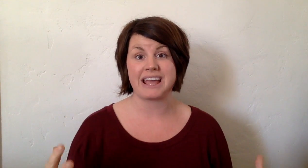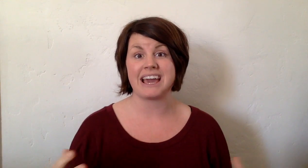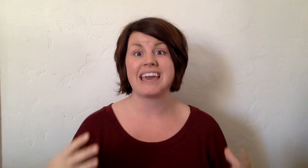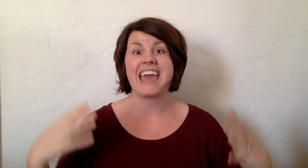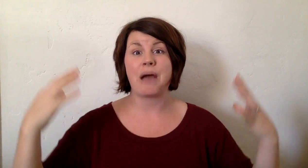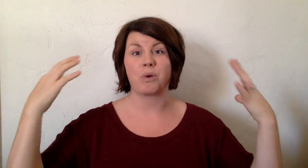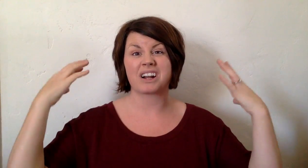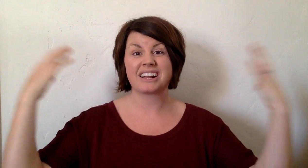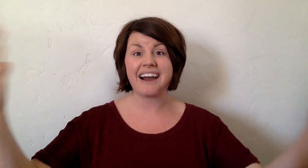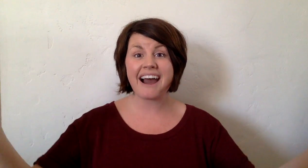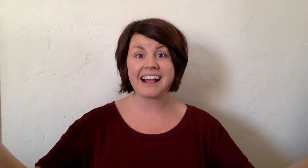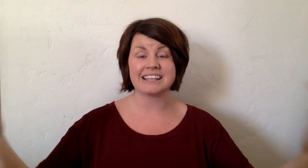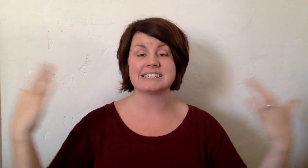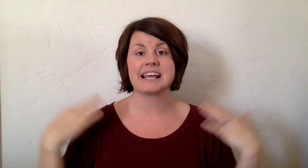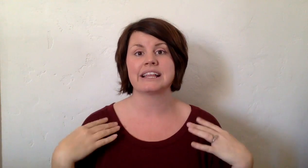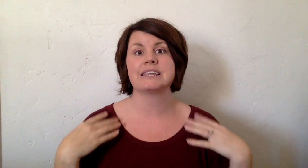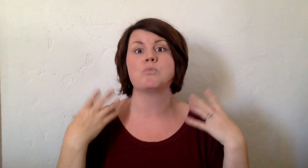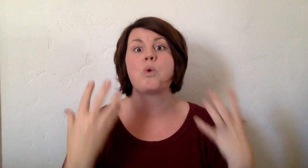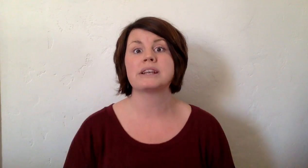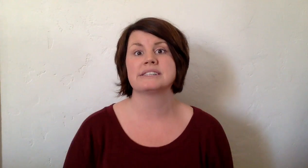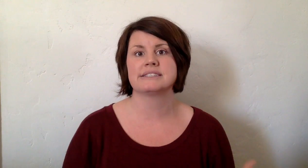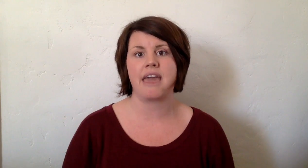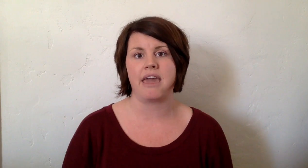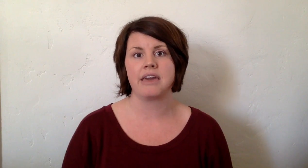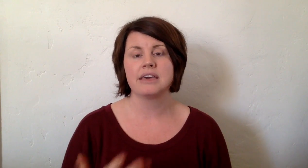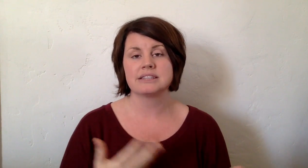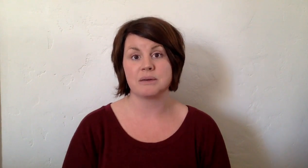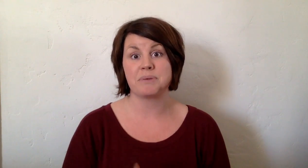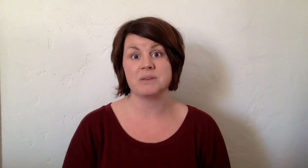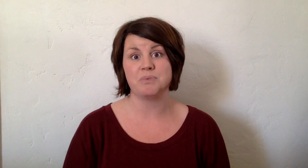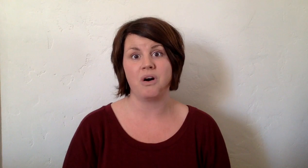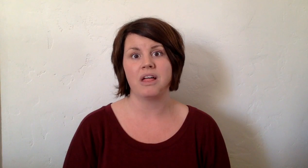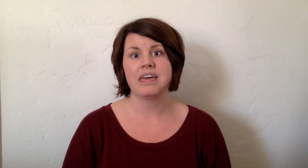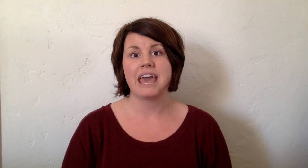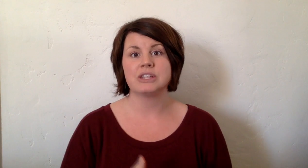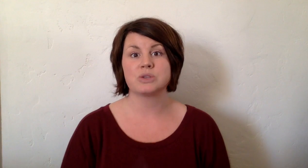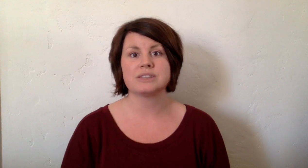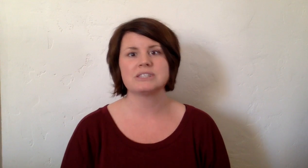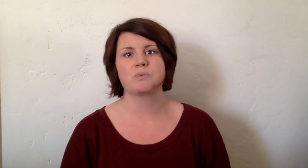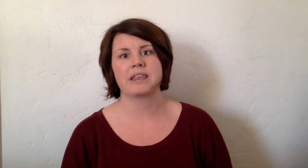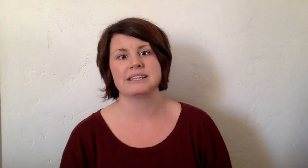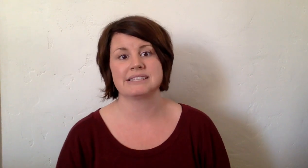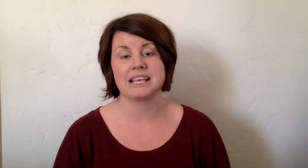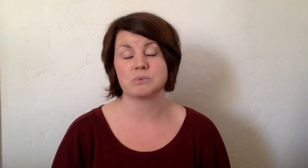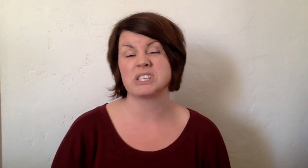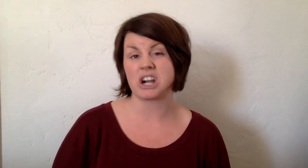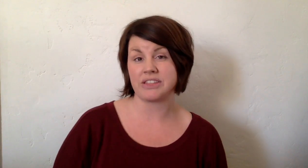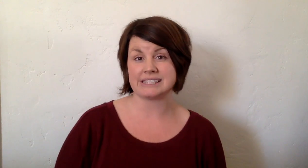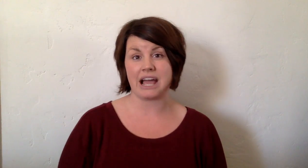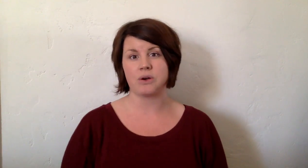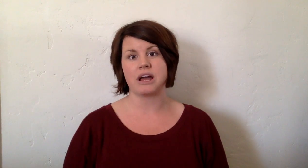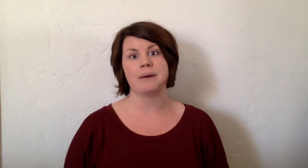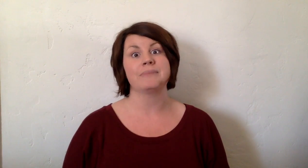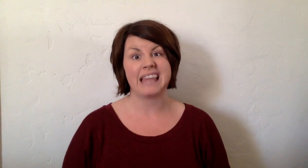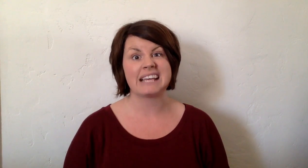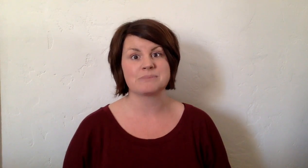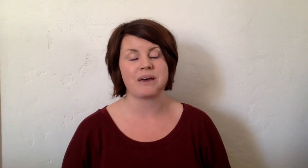where God is telling him what to say to the people. And so this is what it says. We started this out last month.